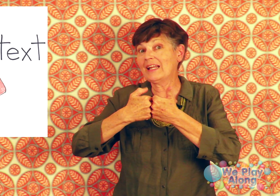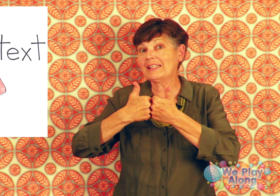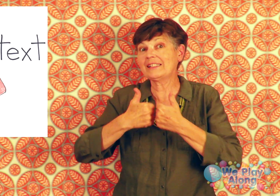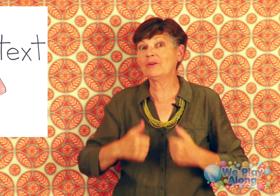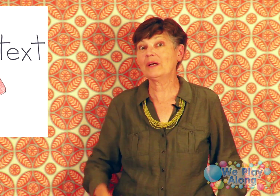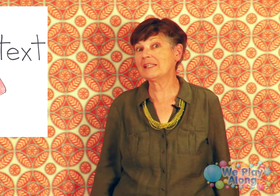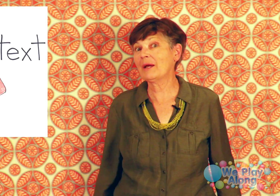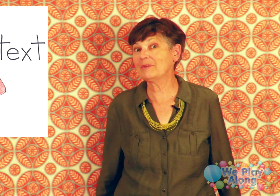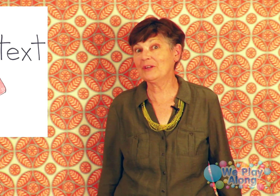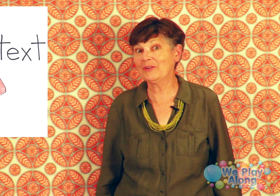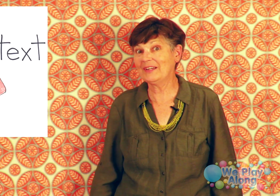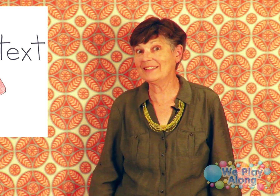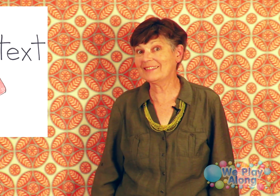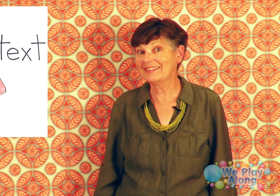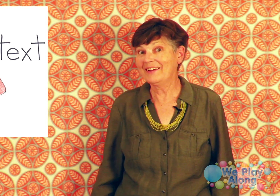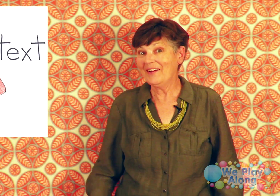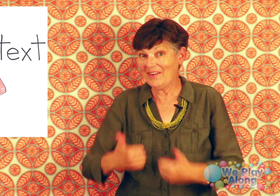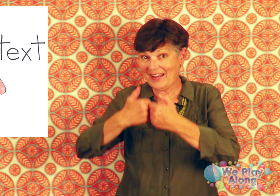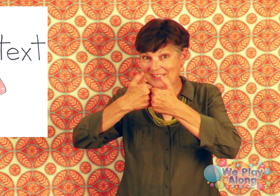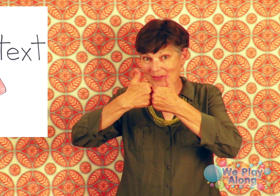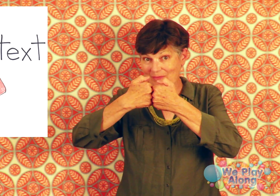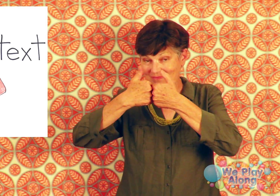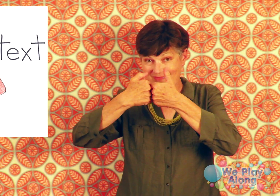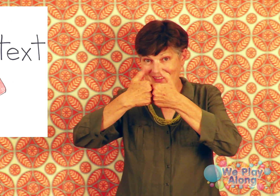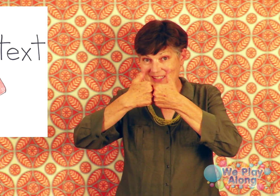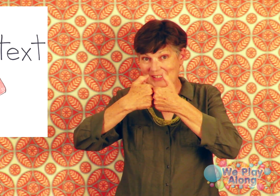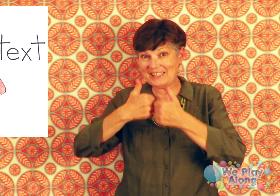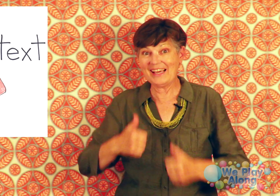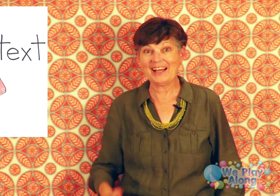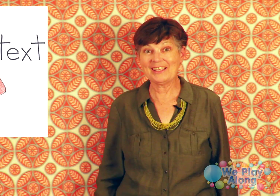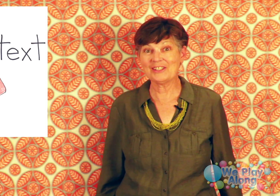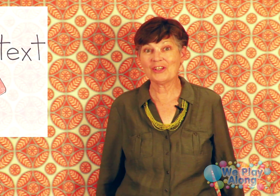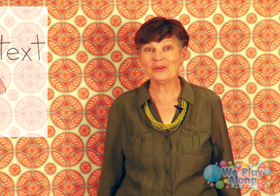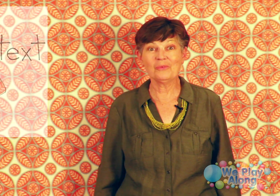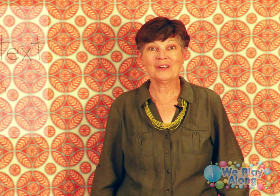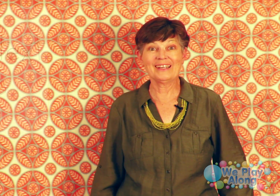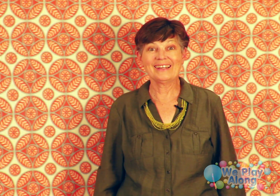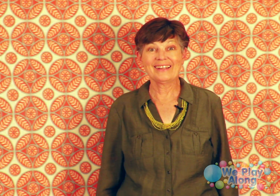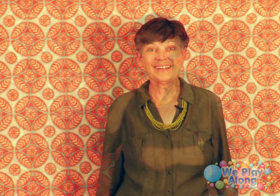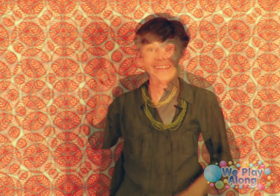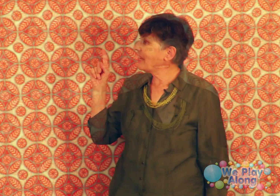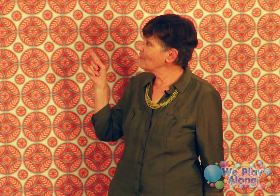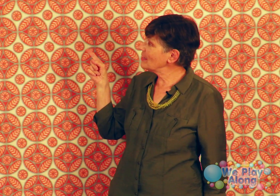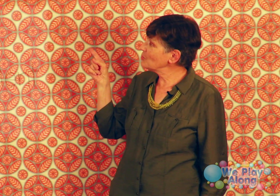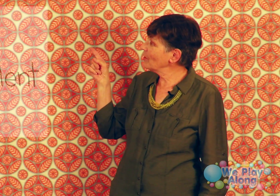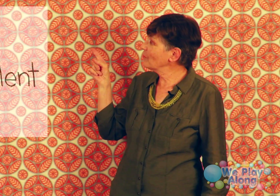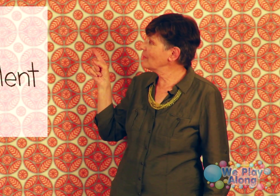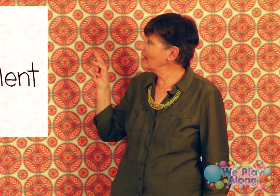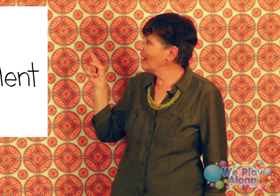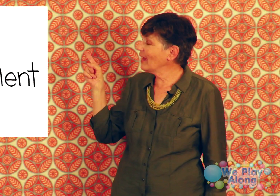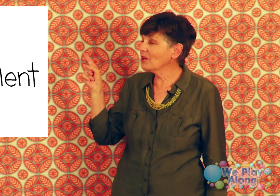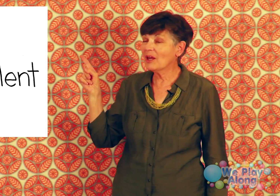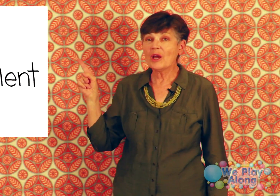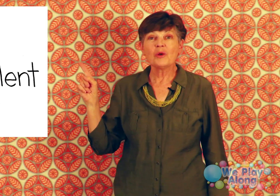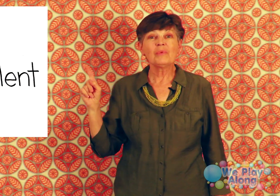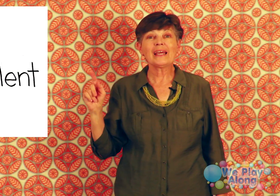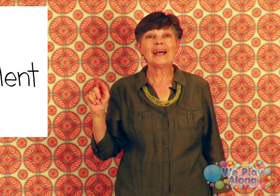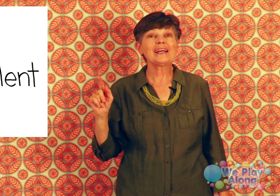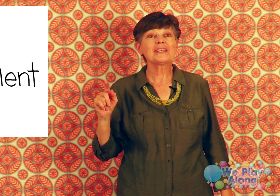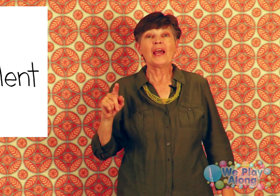and see what time dinner is. All right, so this is text. That's a cute one. And I saved this one for the end because